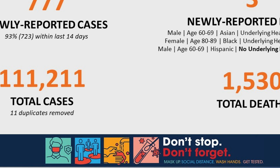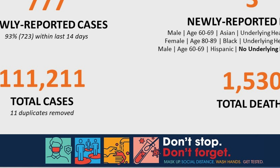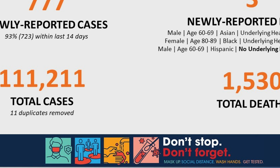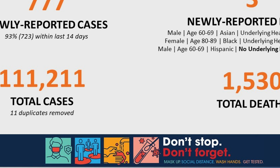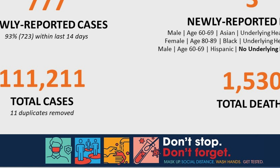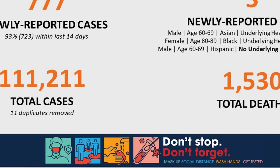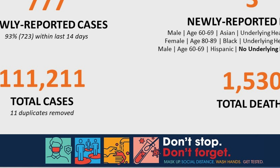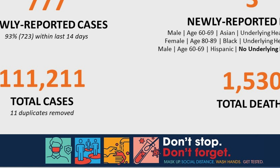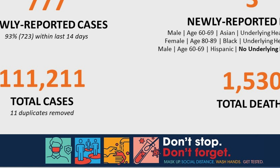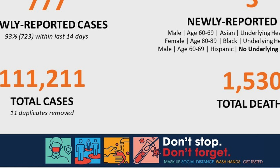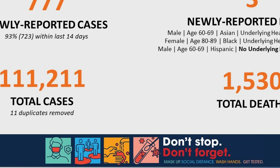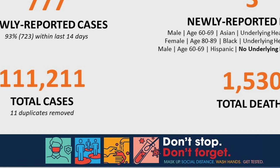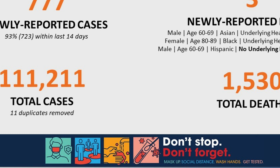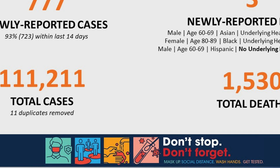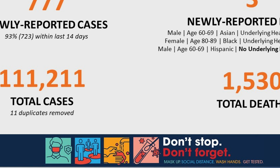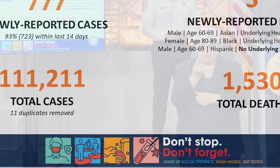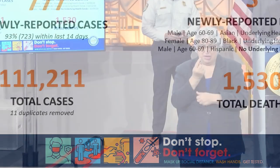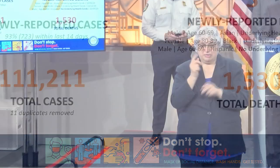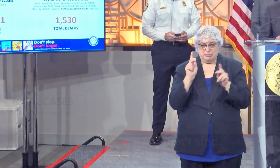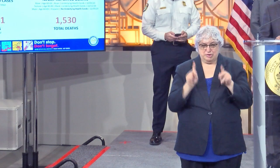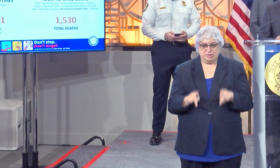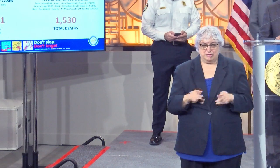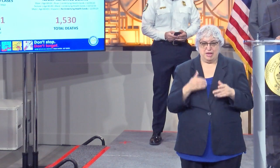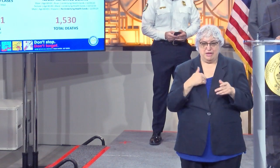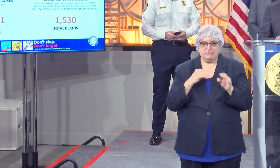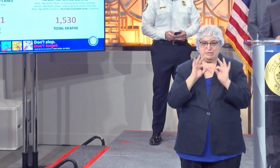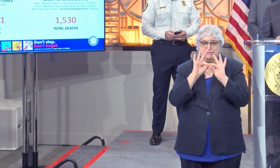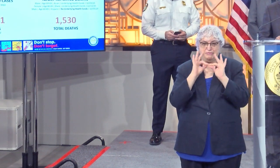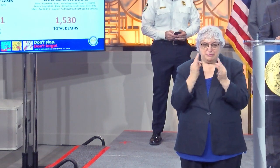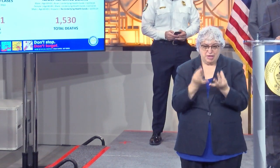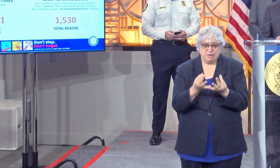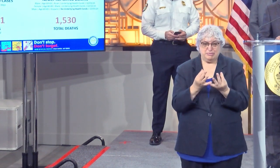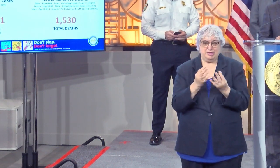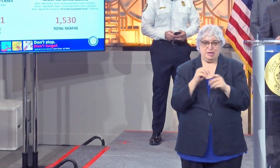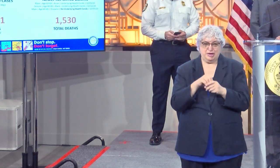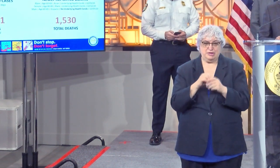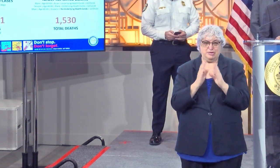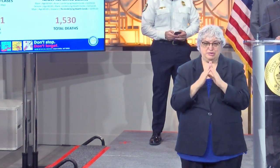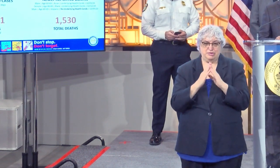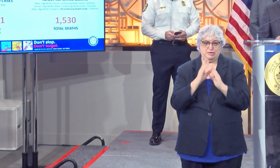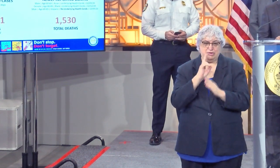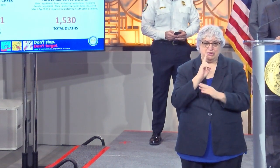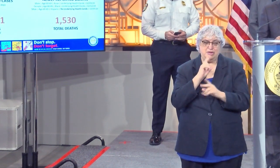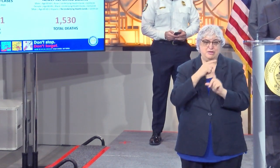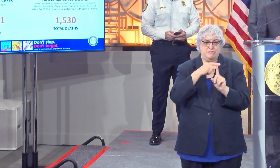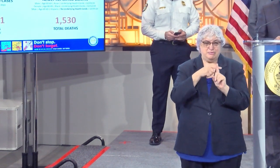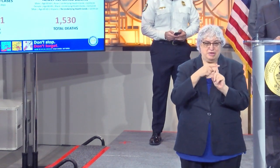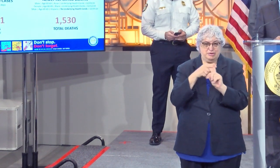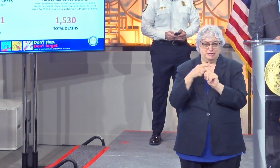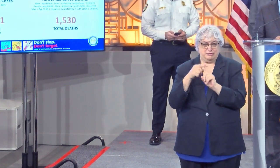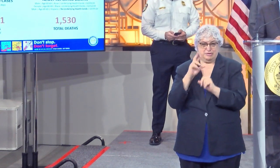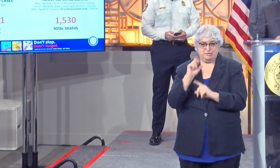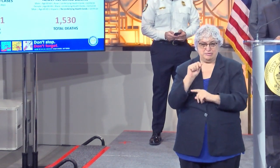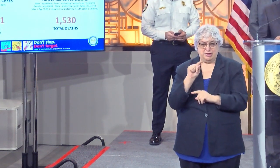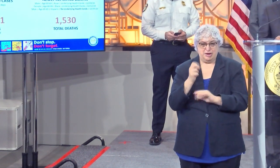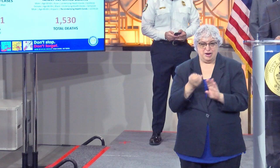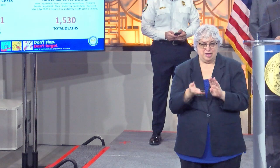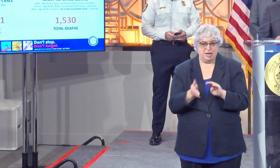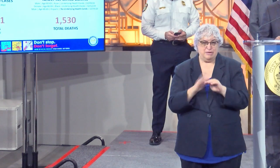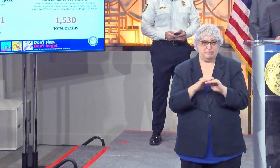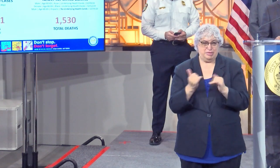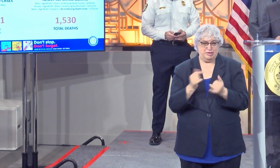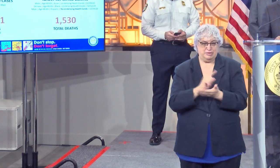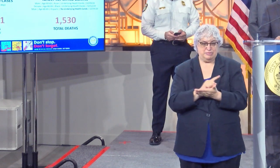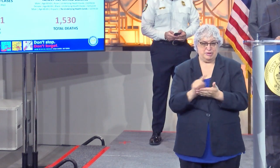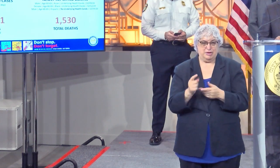1,530. Each one of these individuals represent families within the city of Houston. The positivity rate is also up this